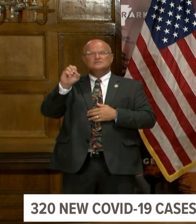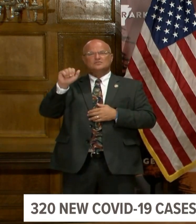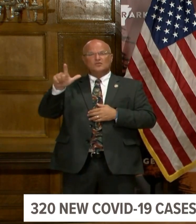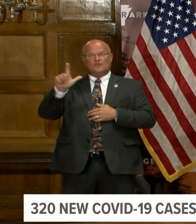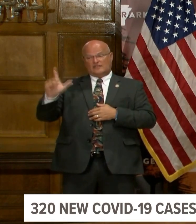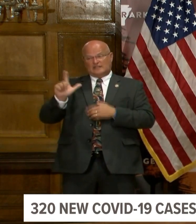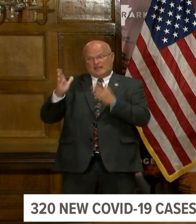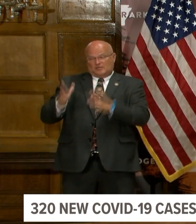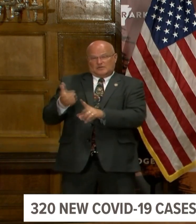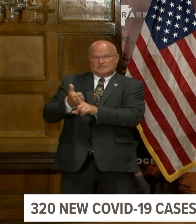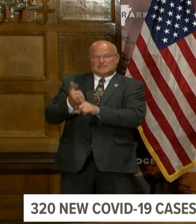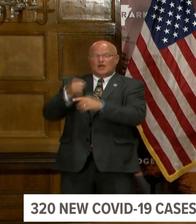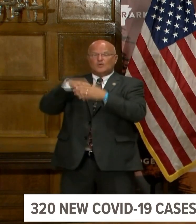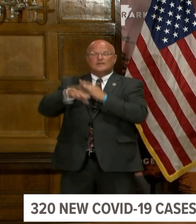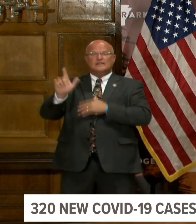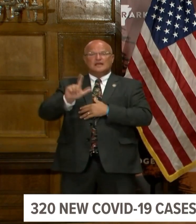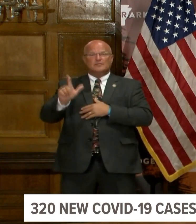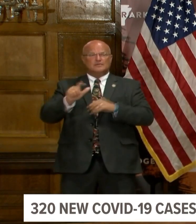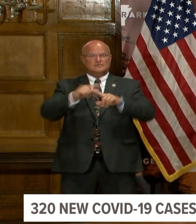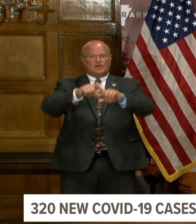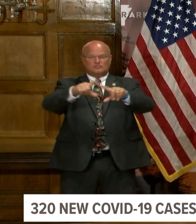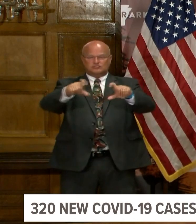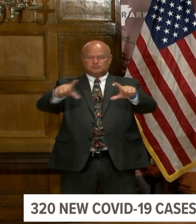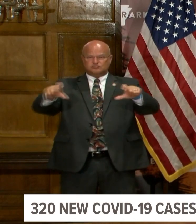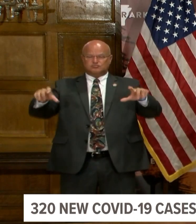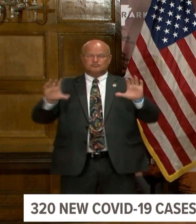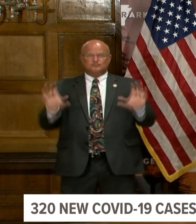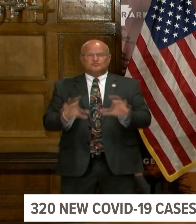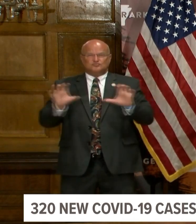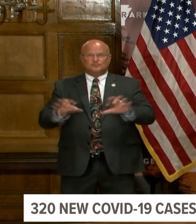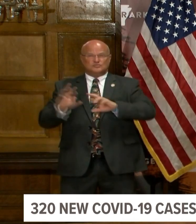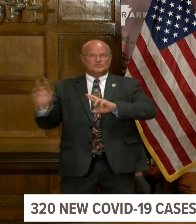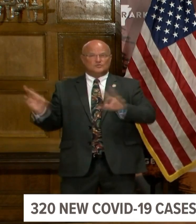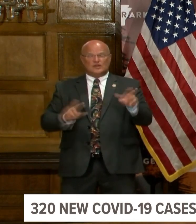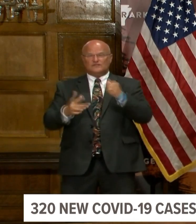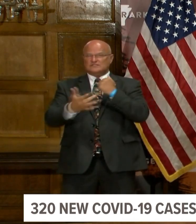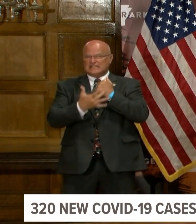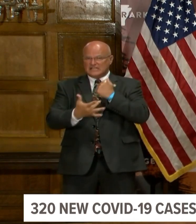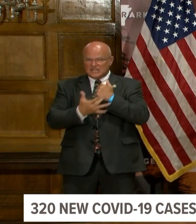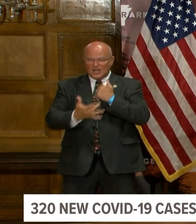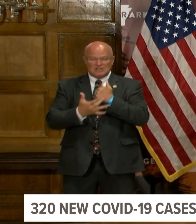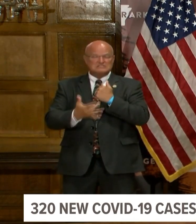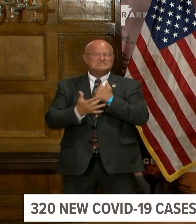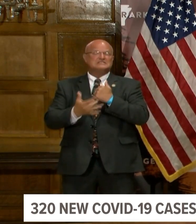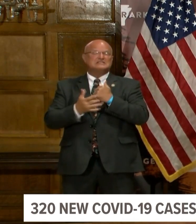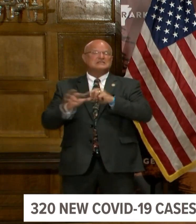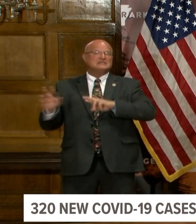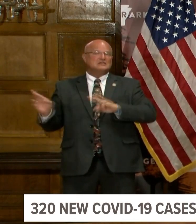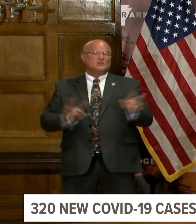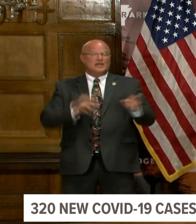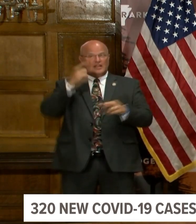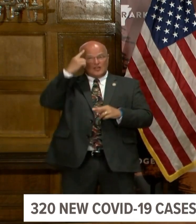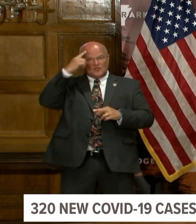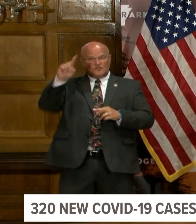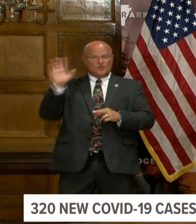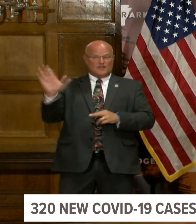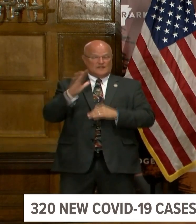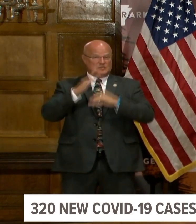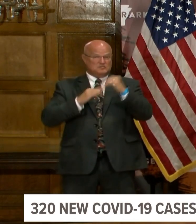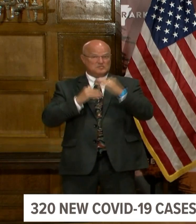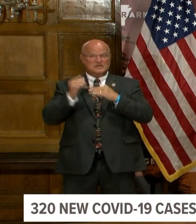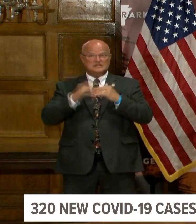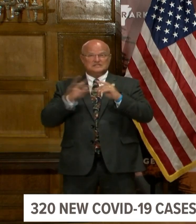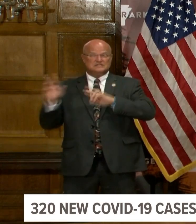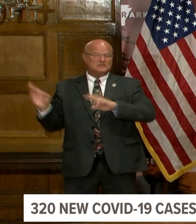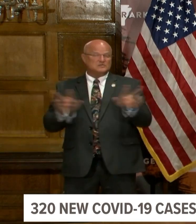the library, she told me all the things they'd been doing to prepare for technology, to prepare for their facilities, and